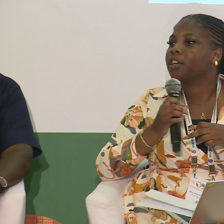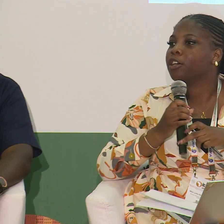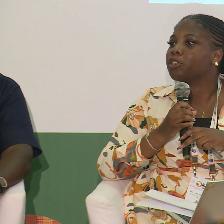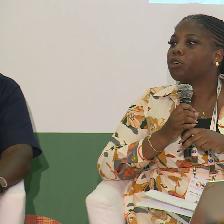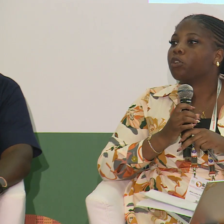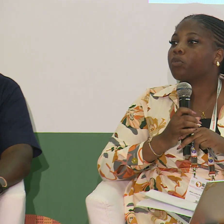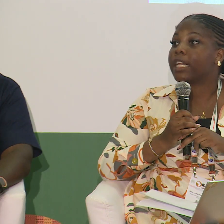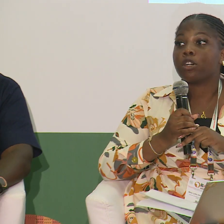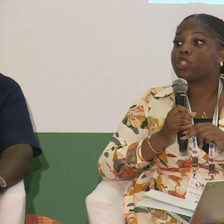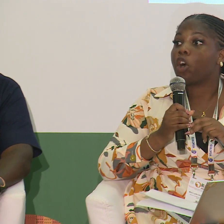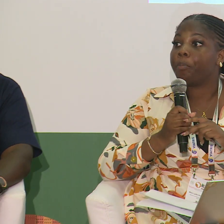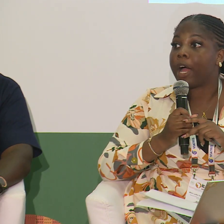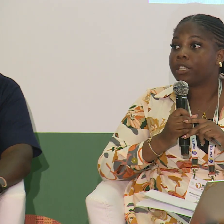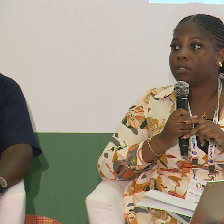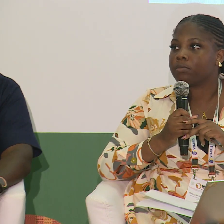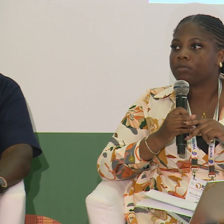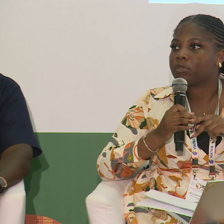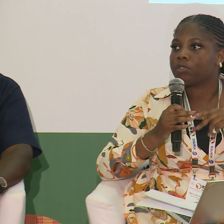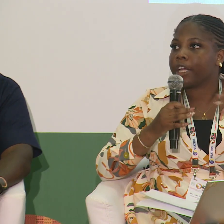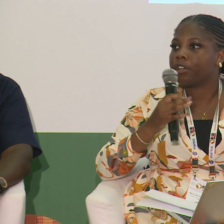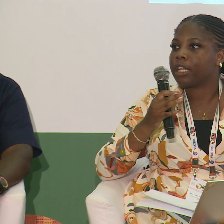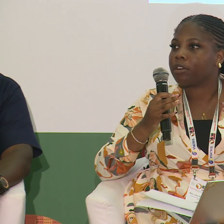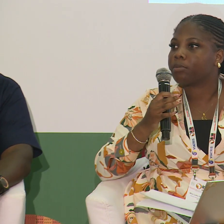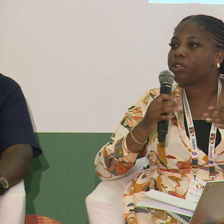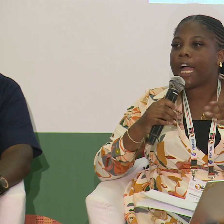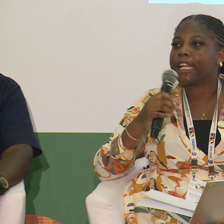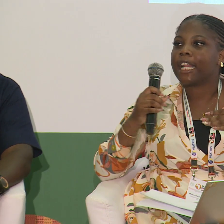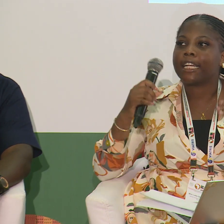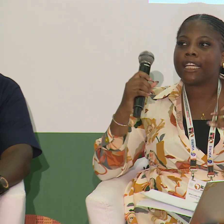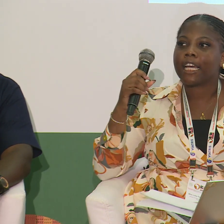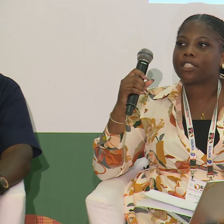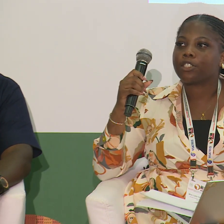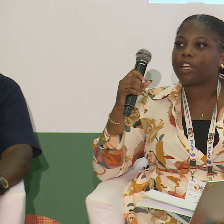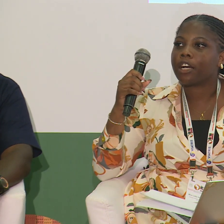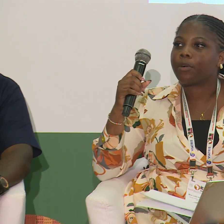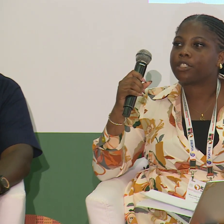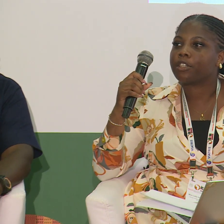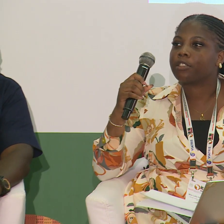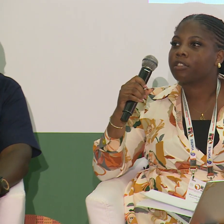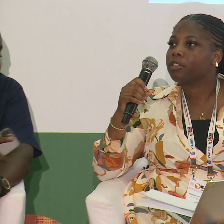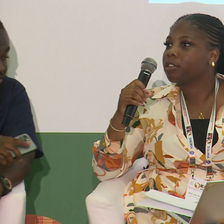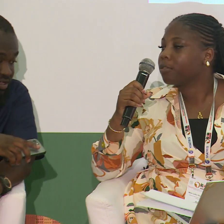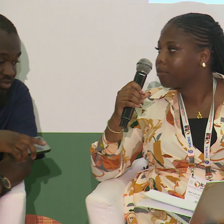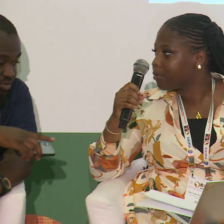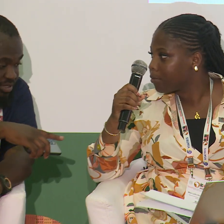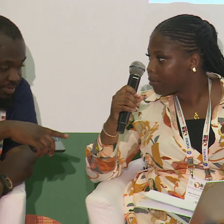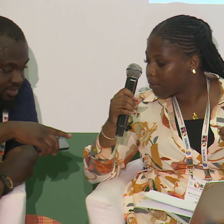Yes. So there was no comparison to any other group. So I didn't get the other question.